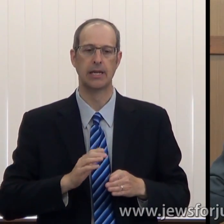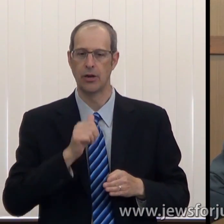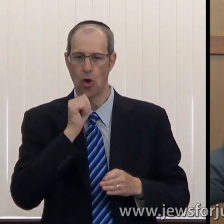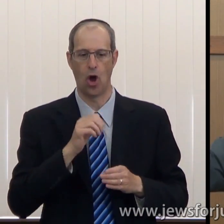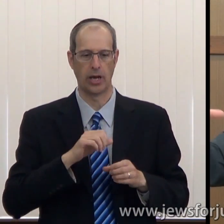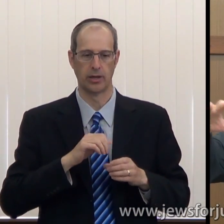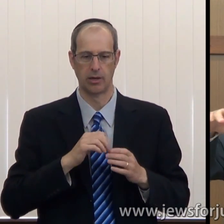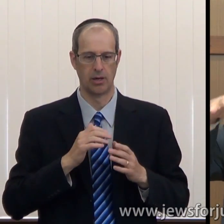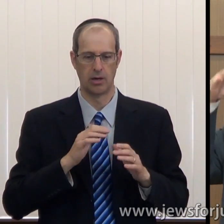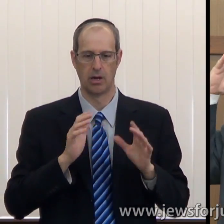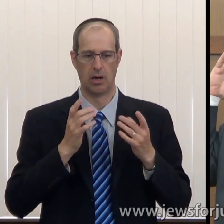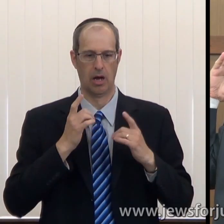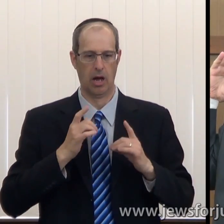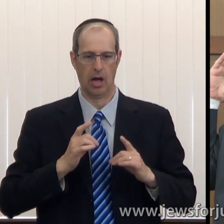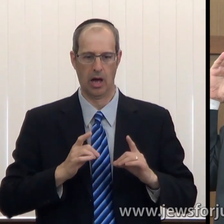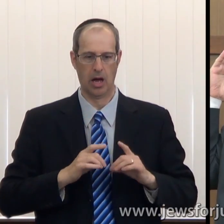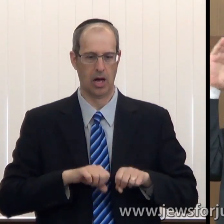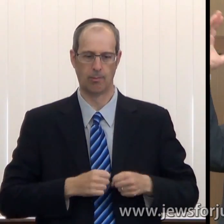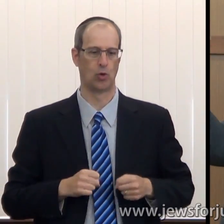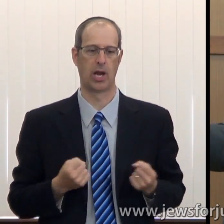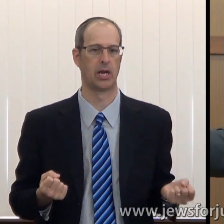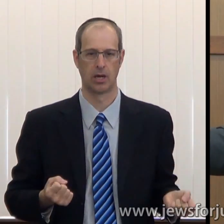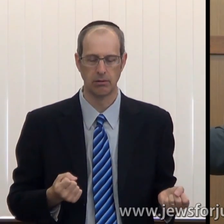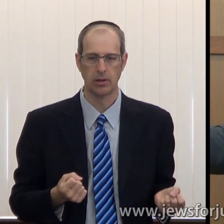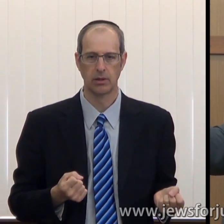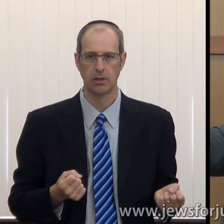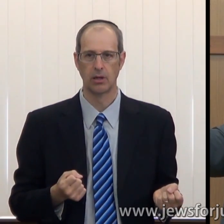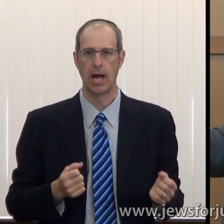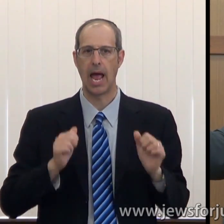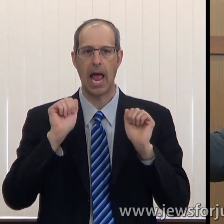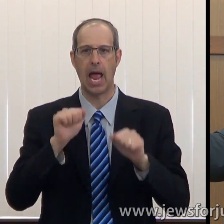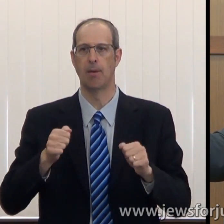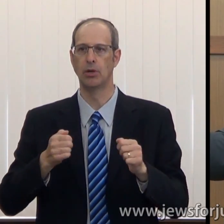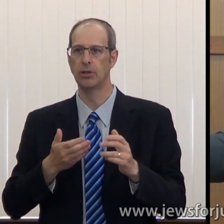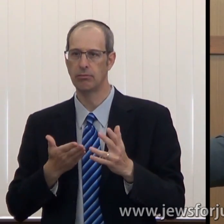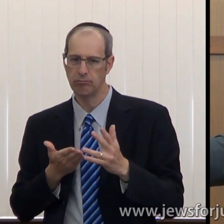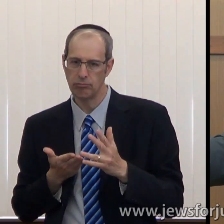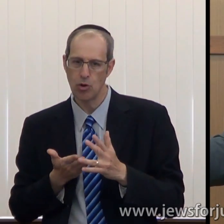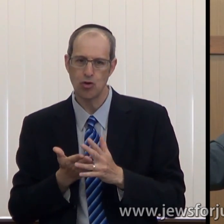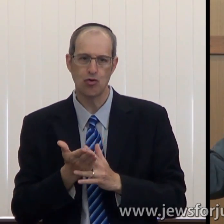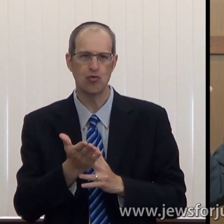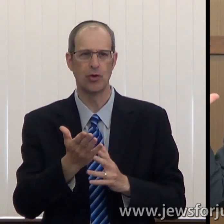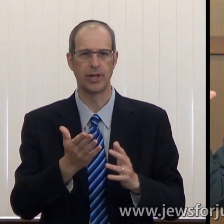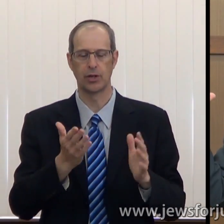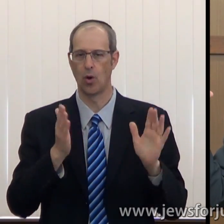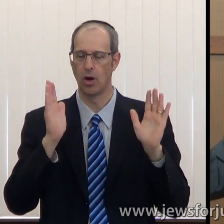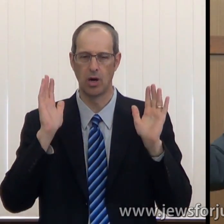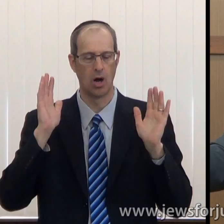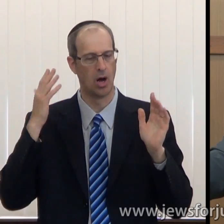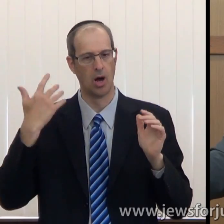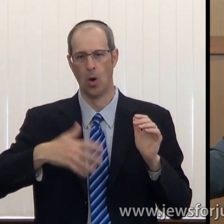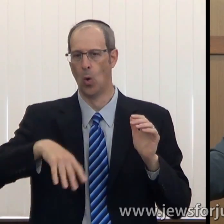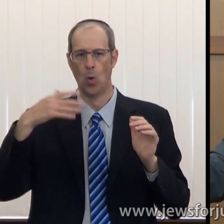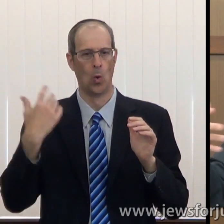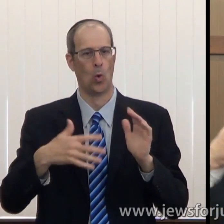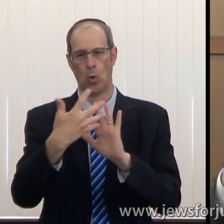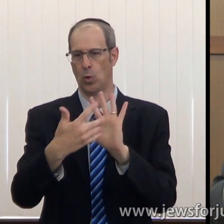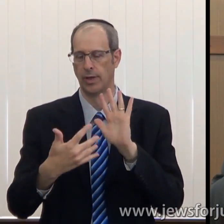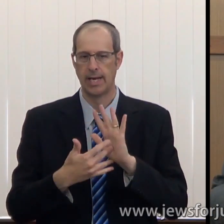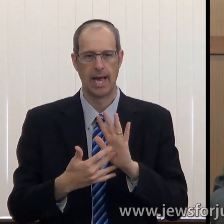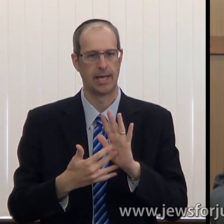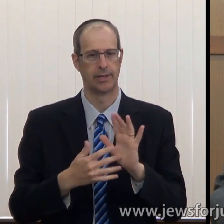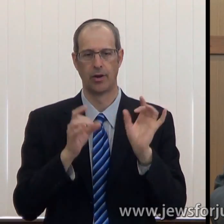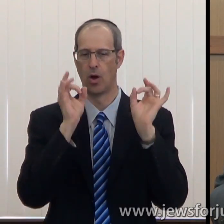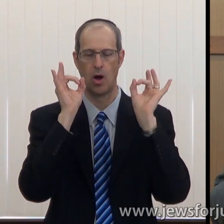apart. And he was able to go through this incredible test, this incredible tragedy,